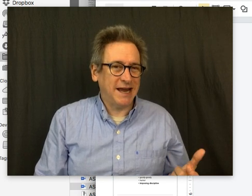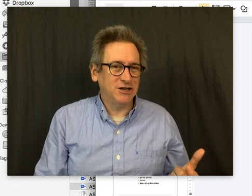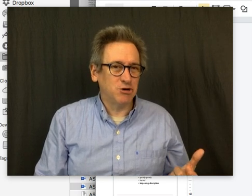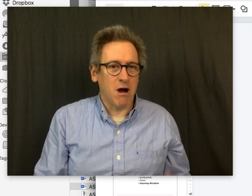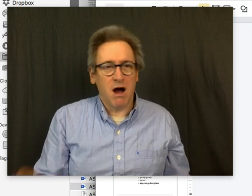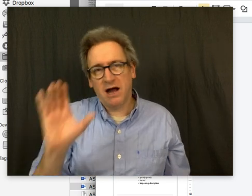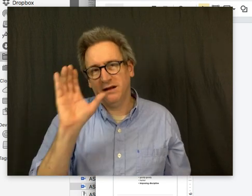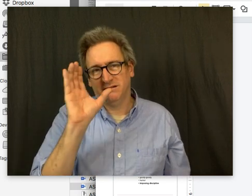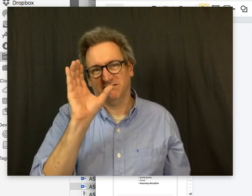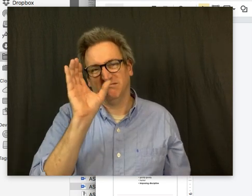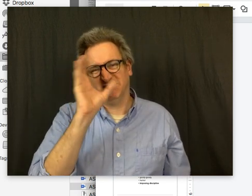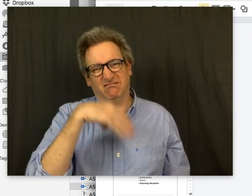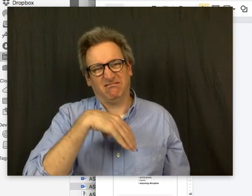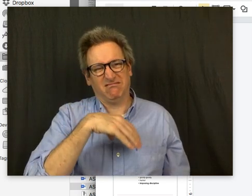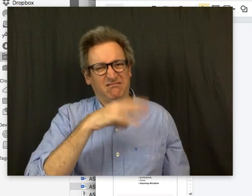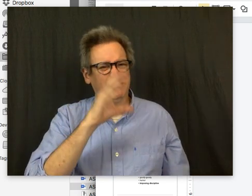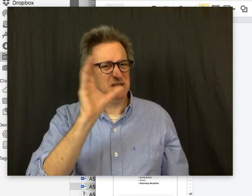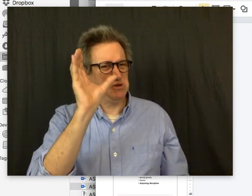strange or odd,